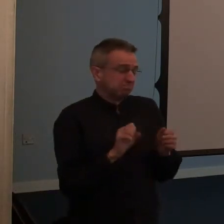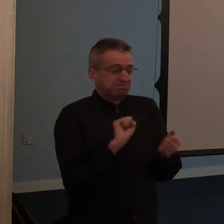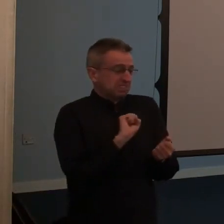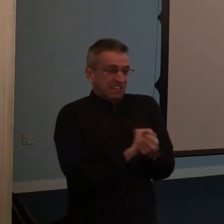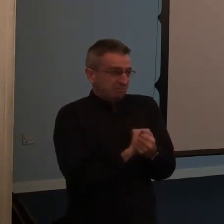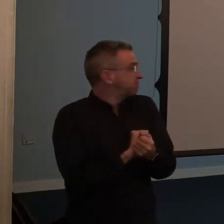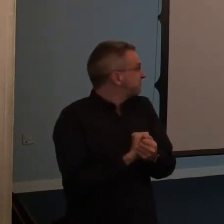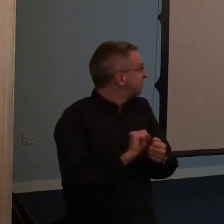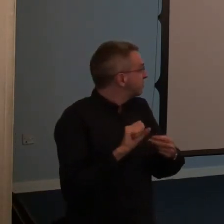afterwards.